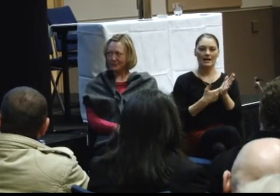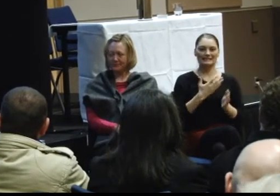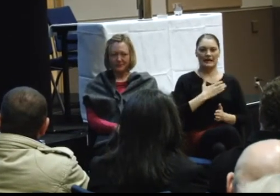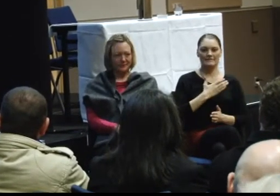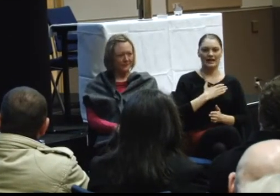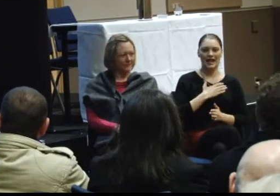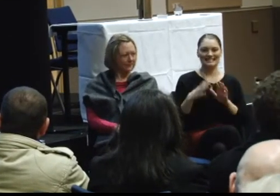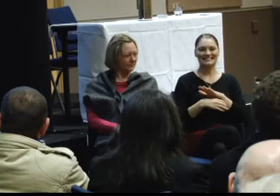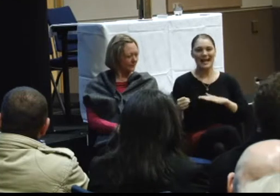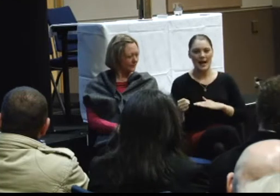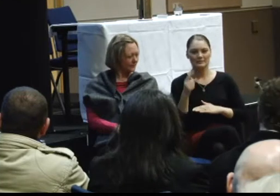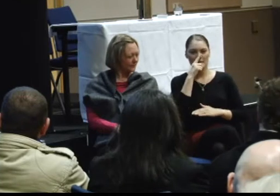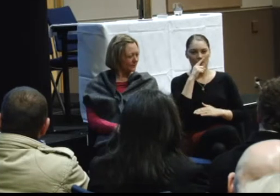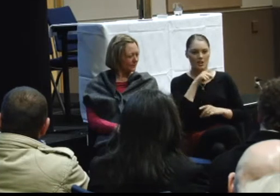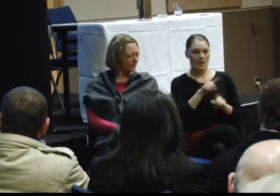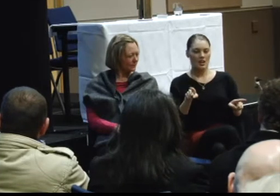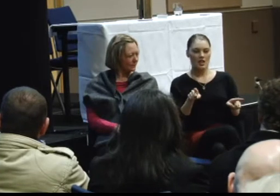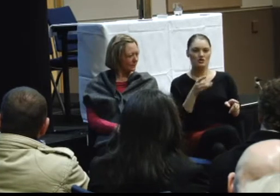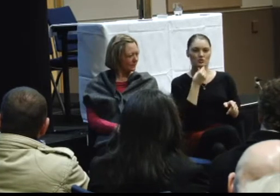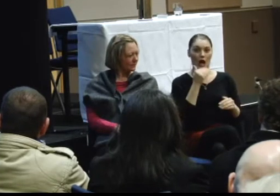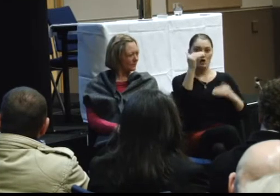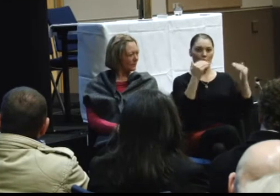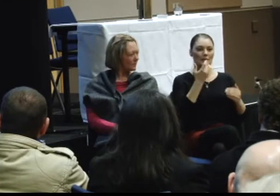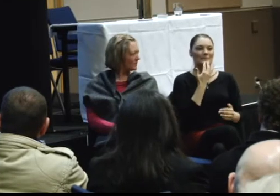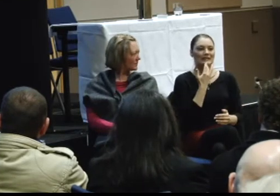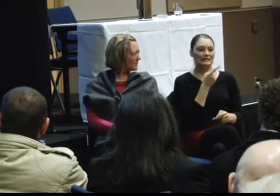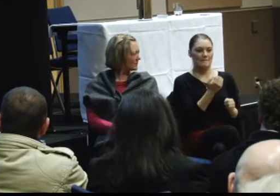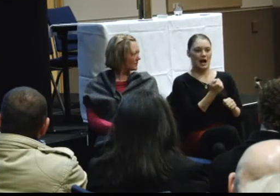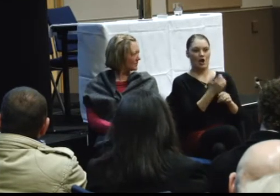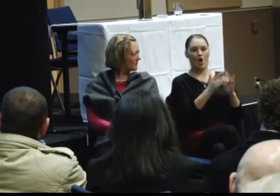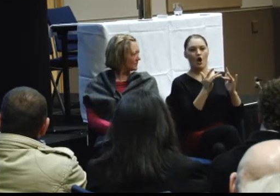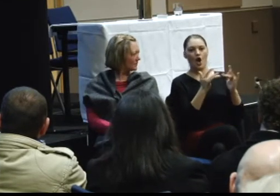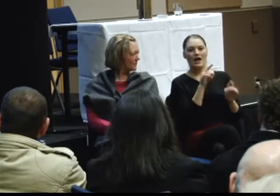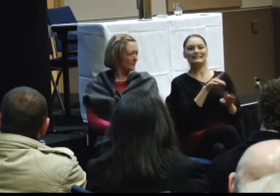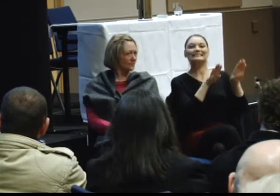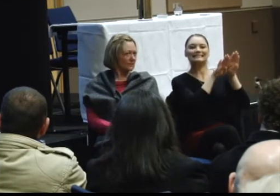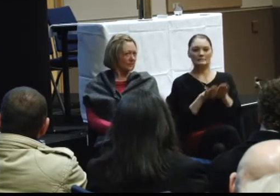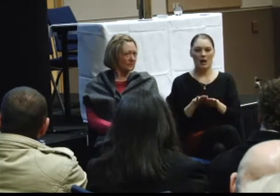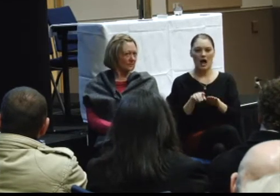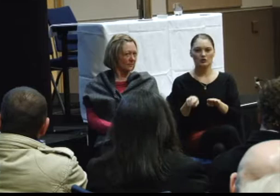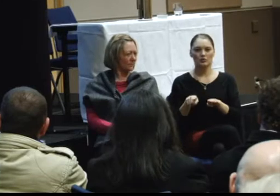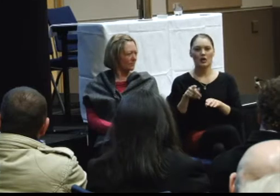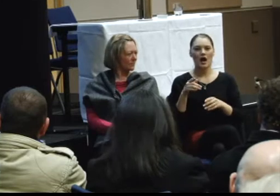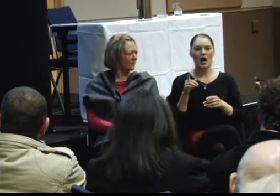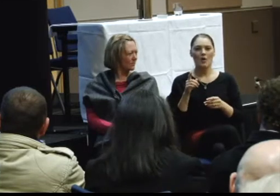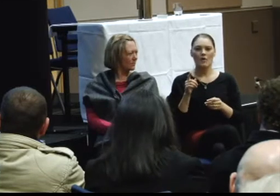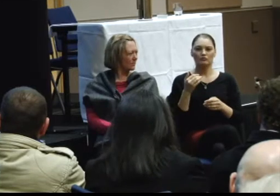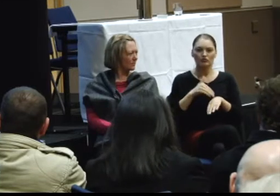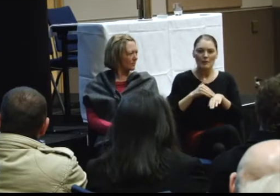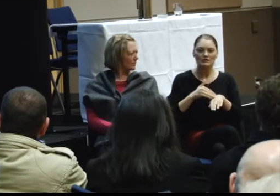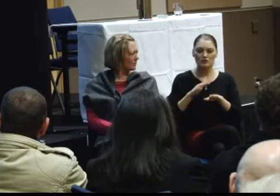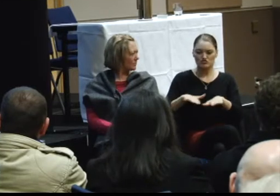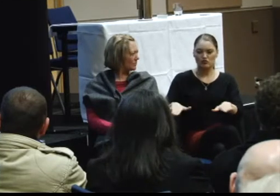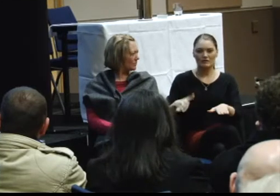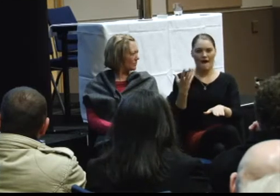that people fall for and the mistakes that adults make online. Very similar, related to the mistakes and troubles that